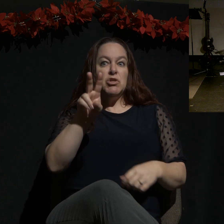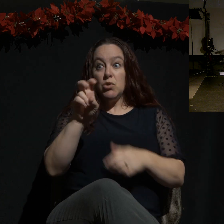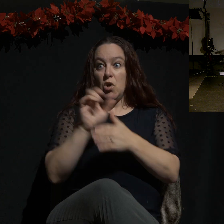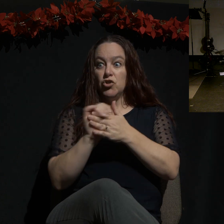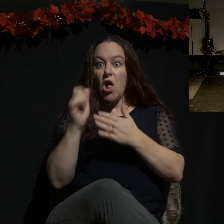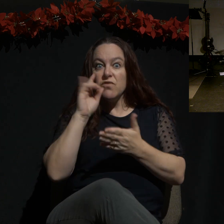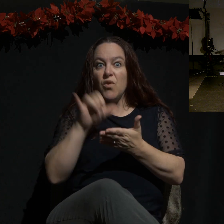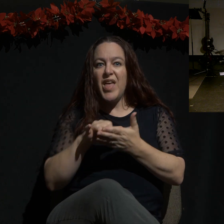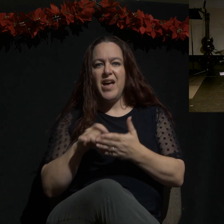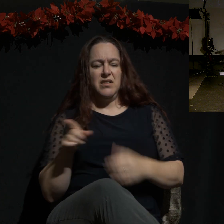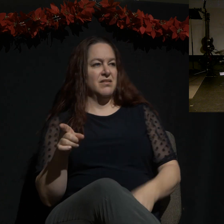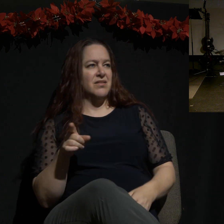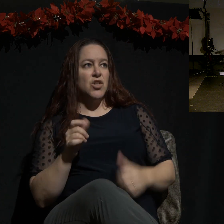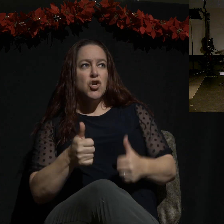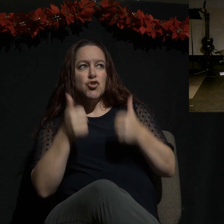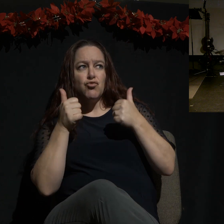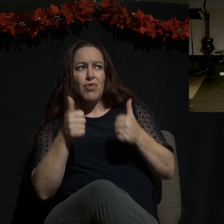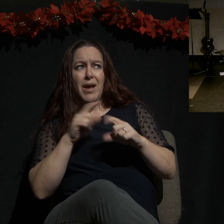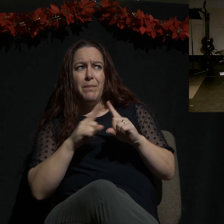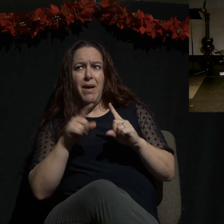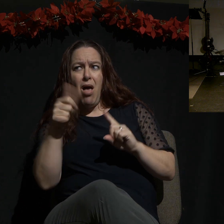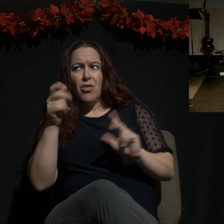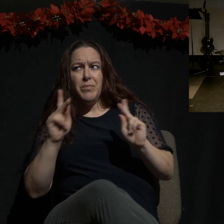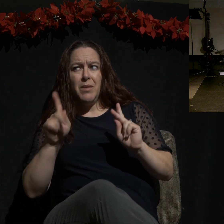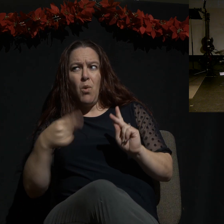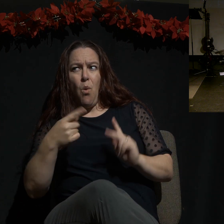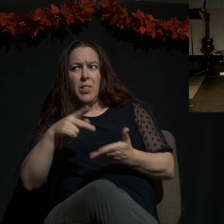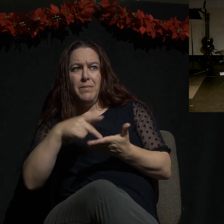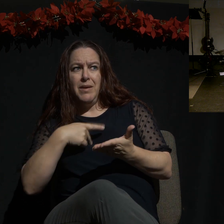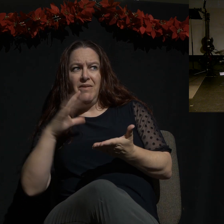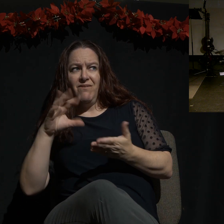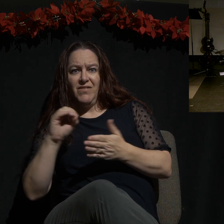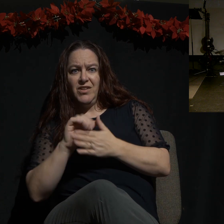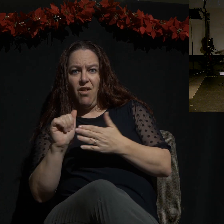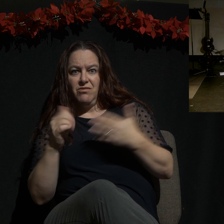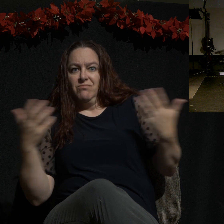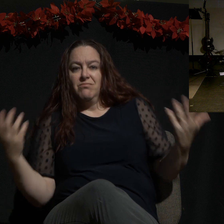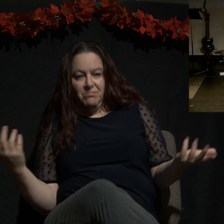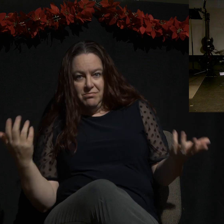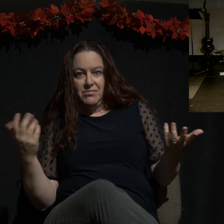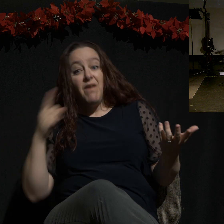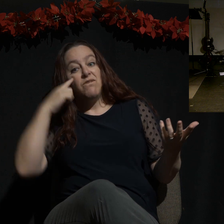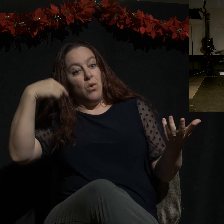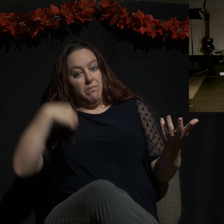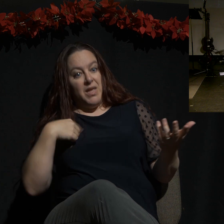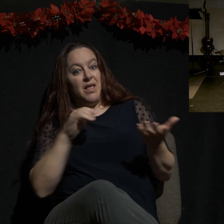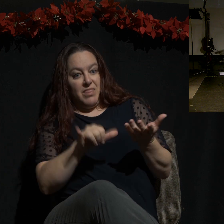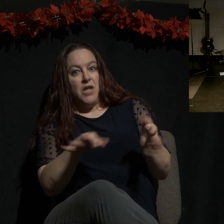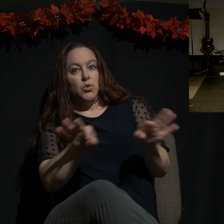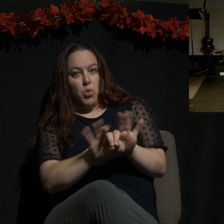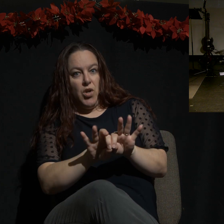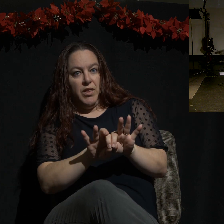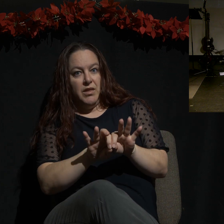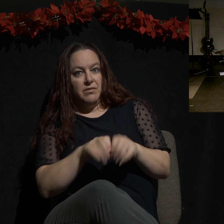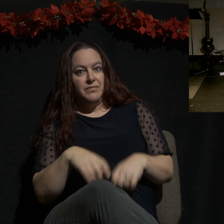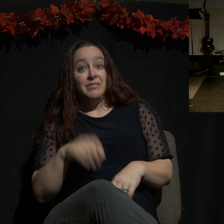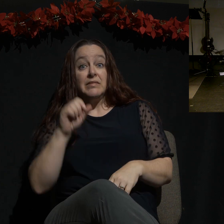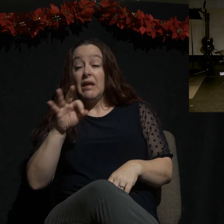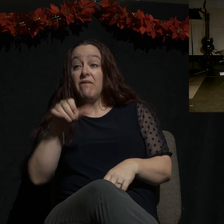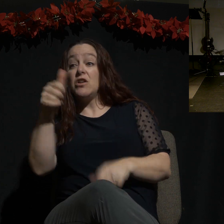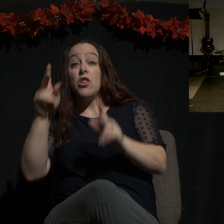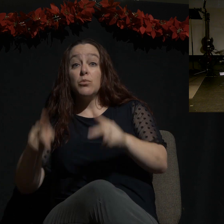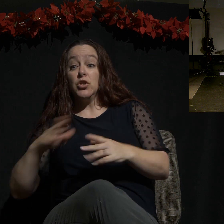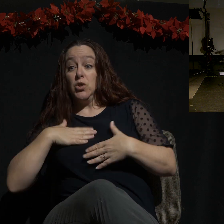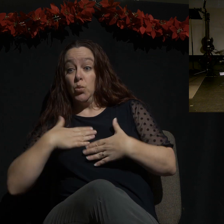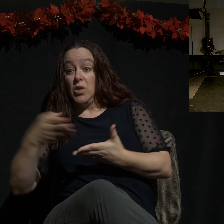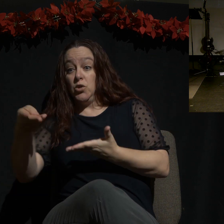$200 for this." And he's like, "That's great, but somebody's only going to pay me $50. And so that's all it's worth to me. It is only worth what somebody is willing to